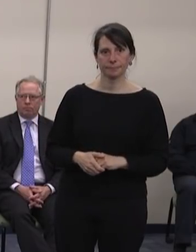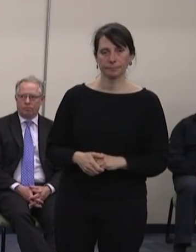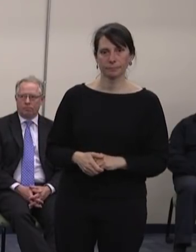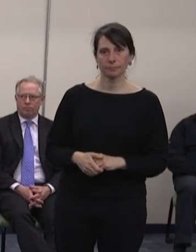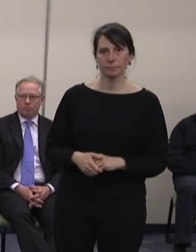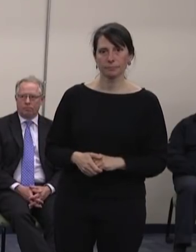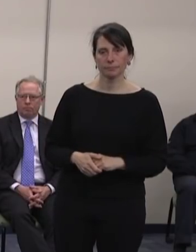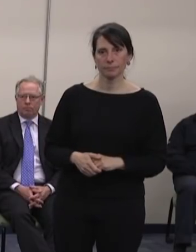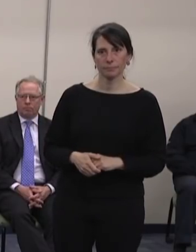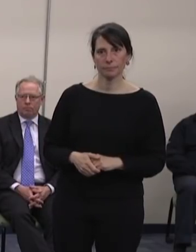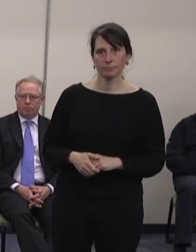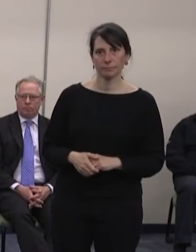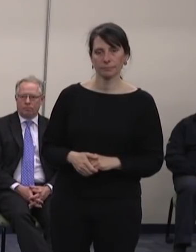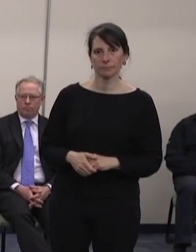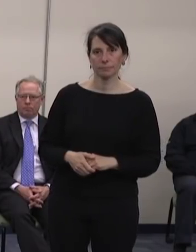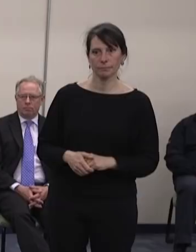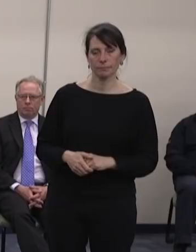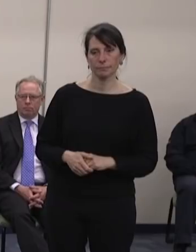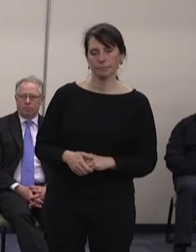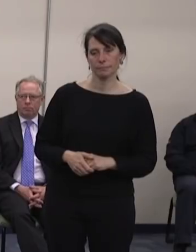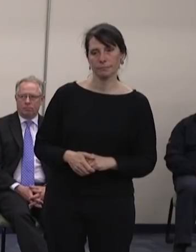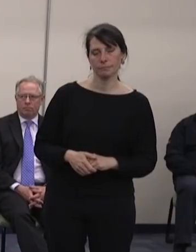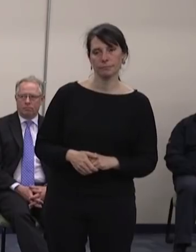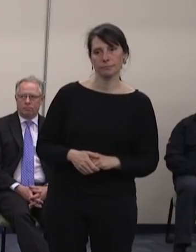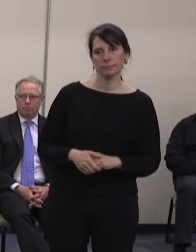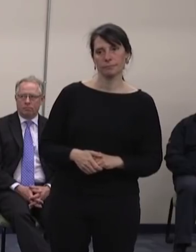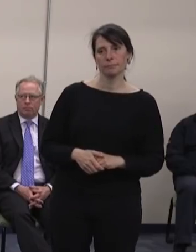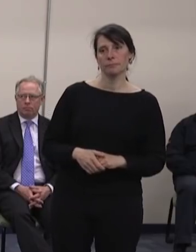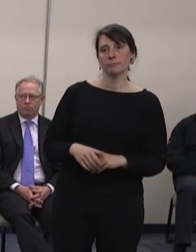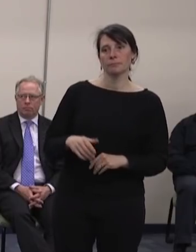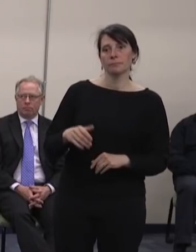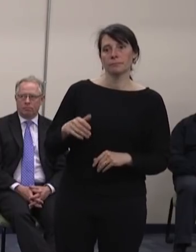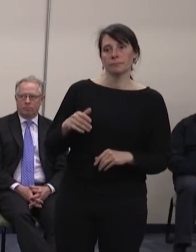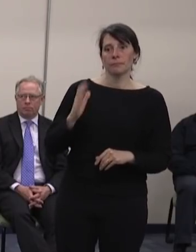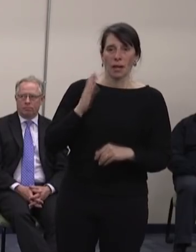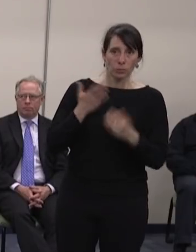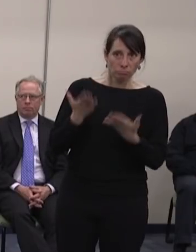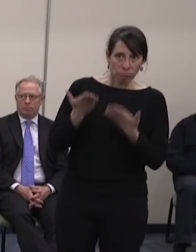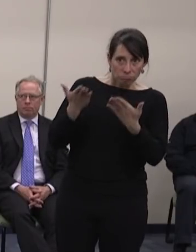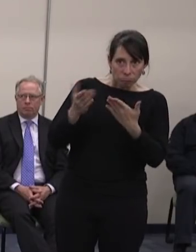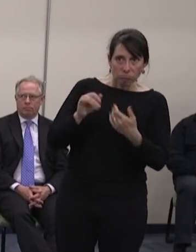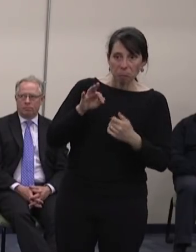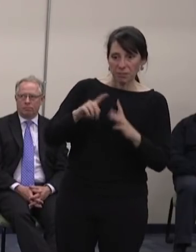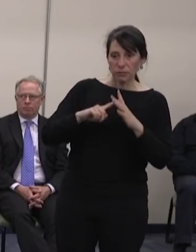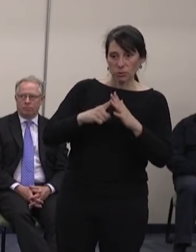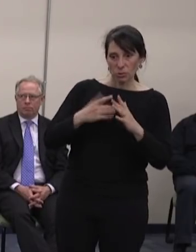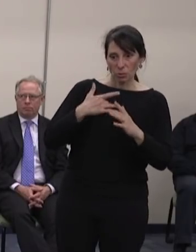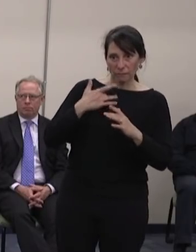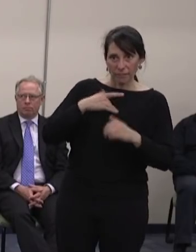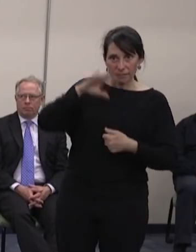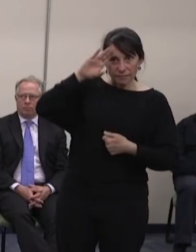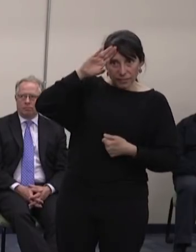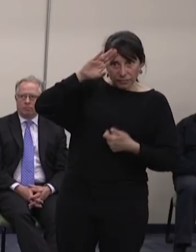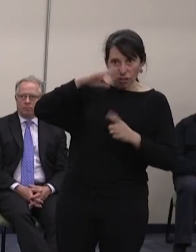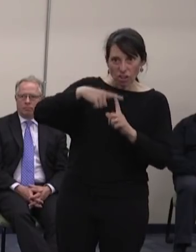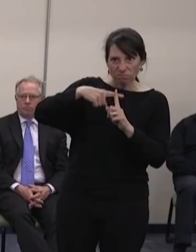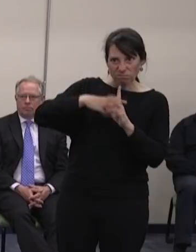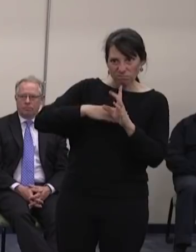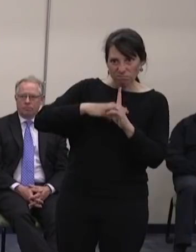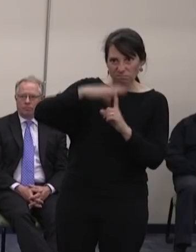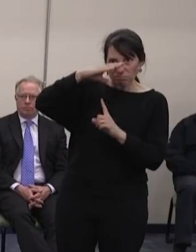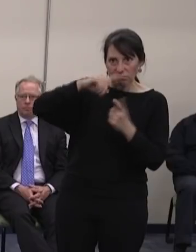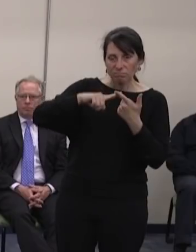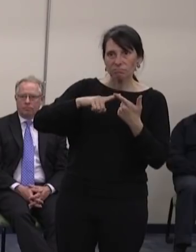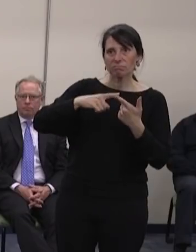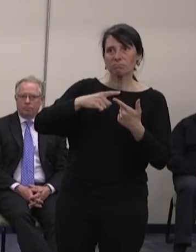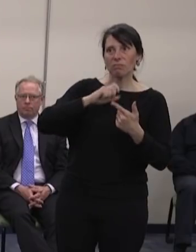Our guidance to you is that if you develop fever and cough or difficulty breathing, contact